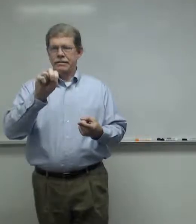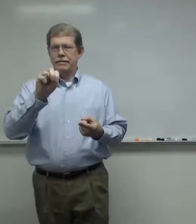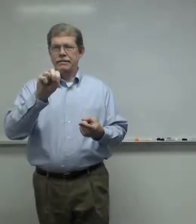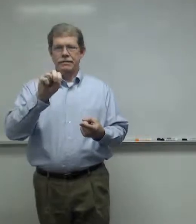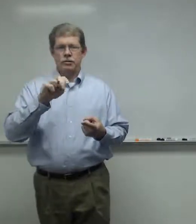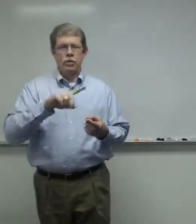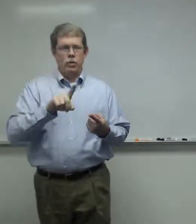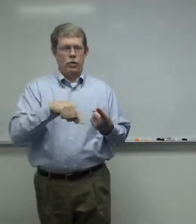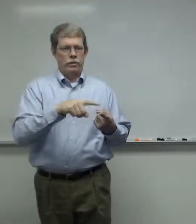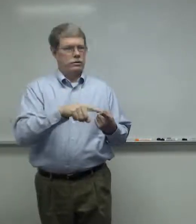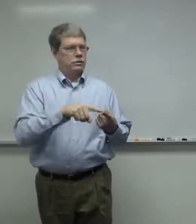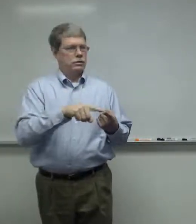When.